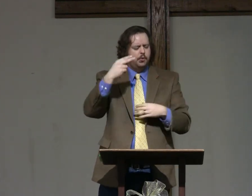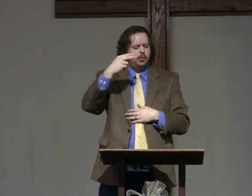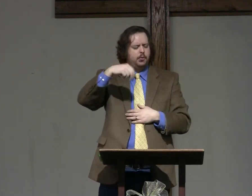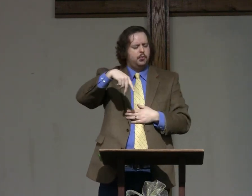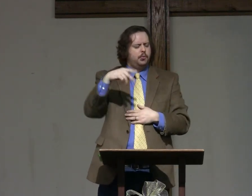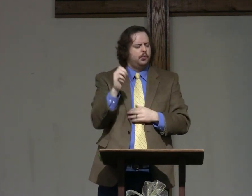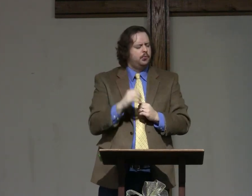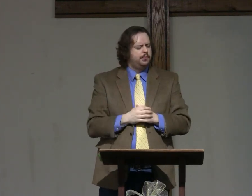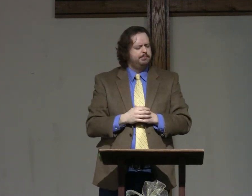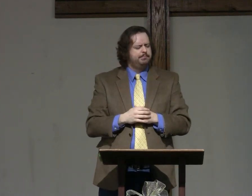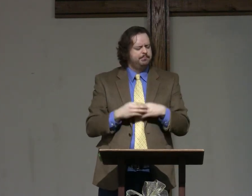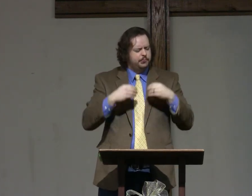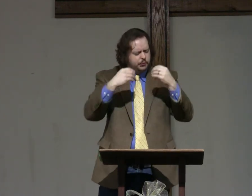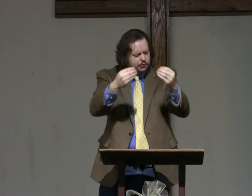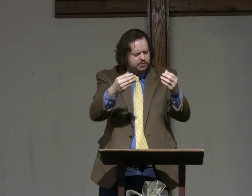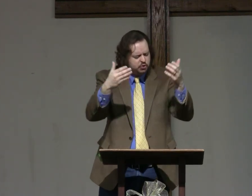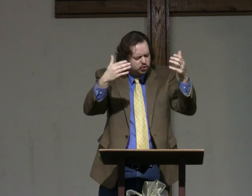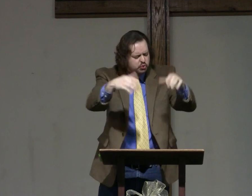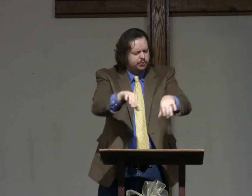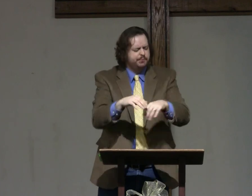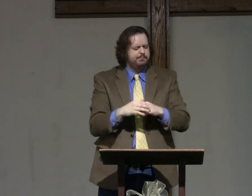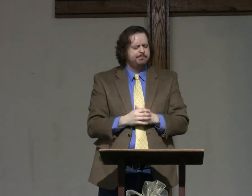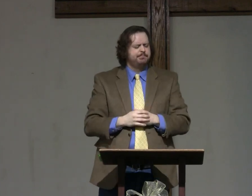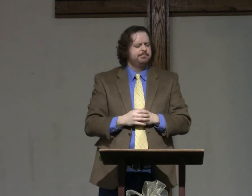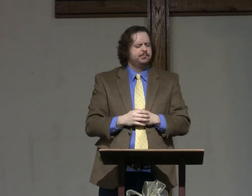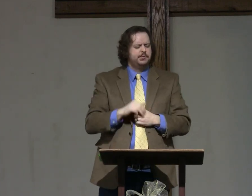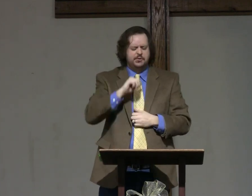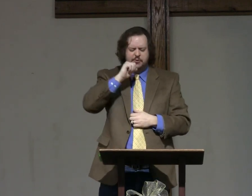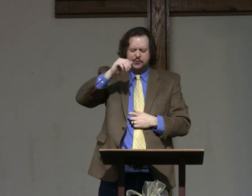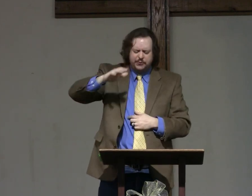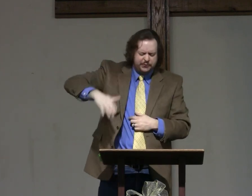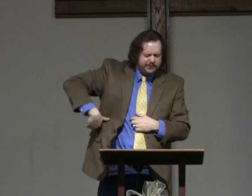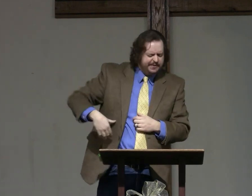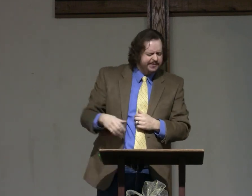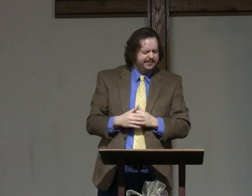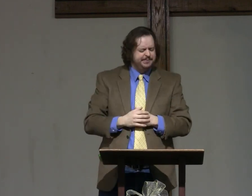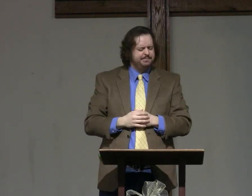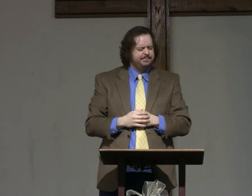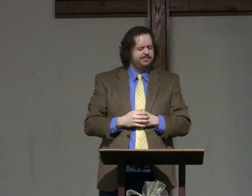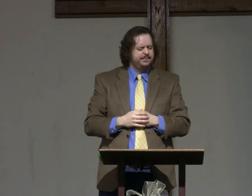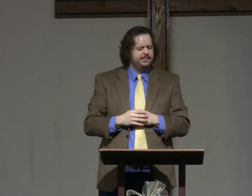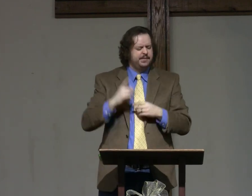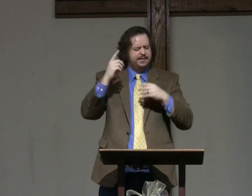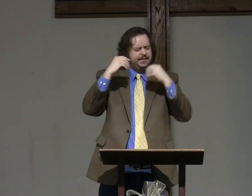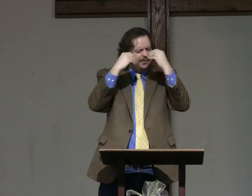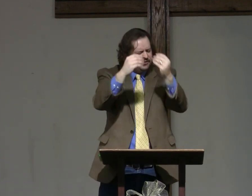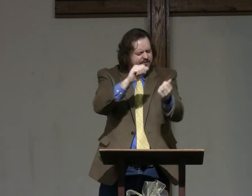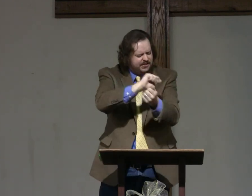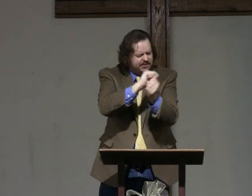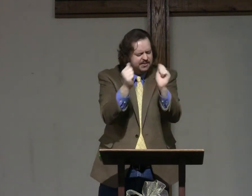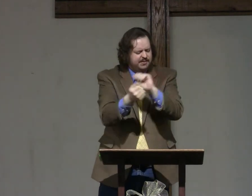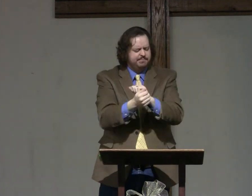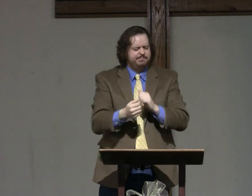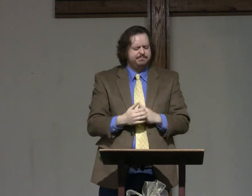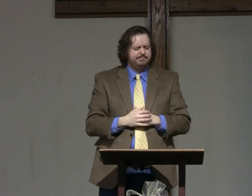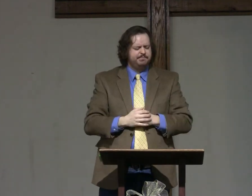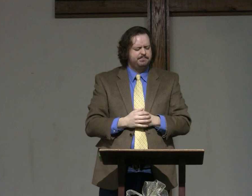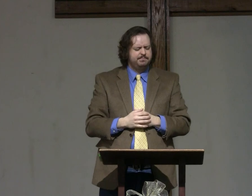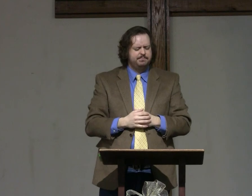of the gospel, to give them hope and a second chance, that it's not too late